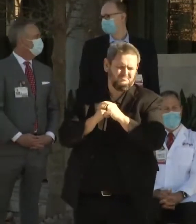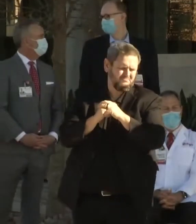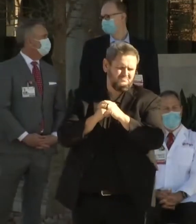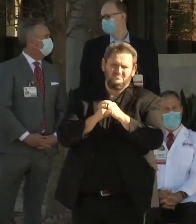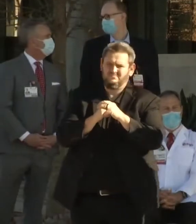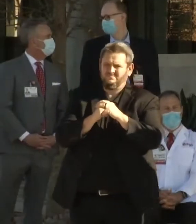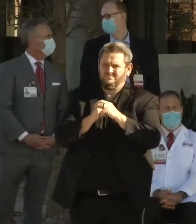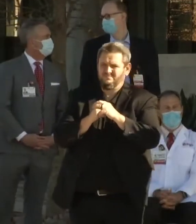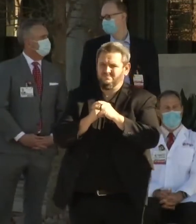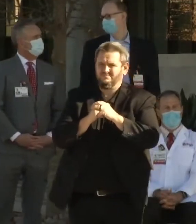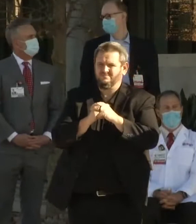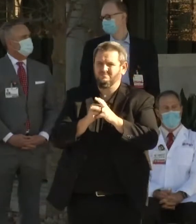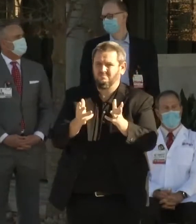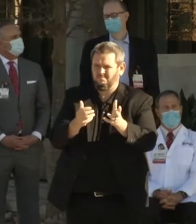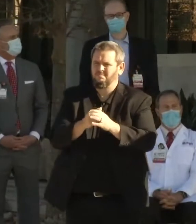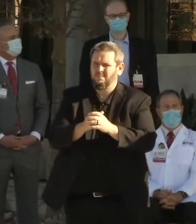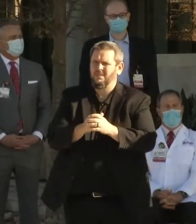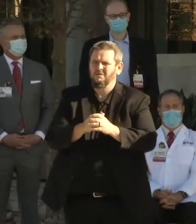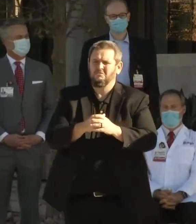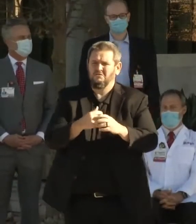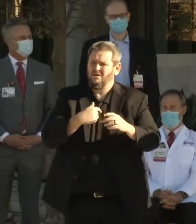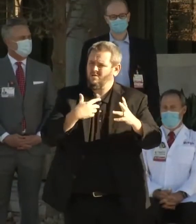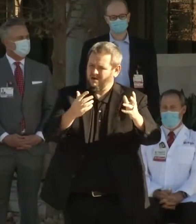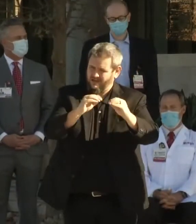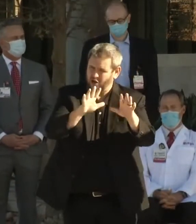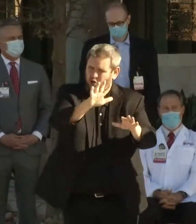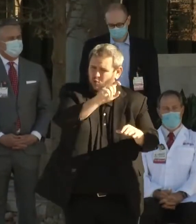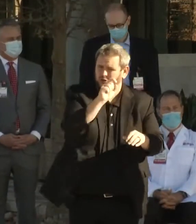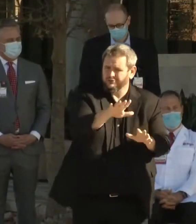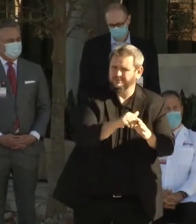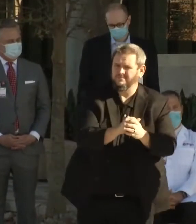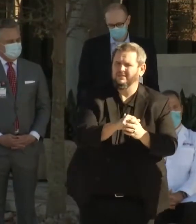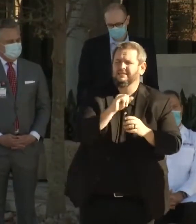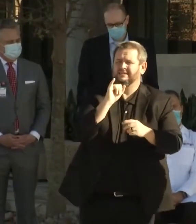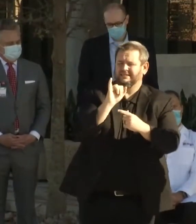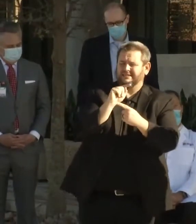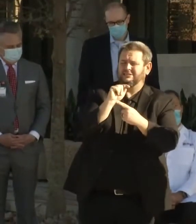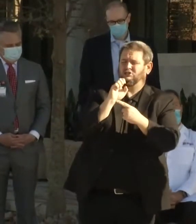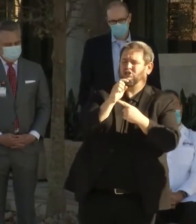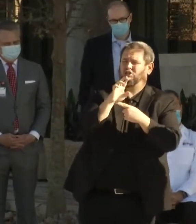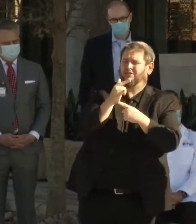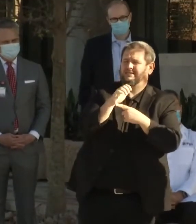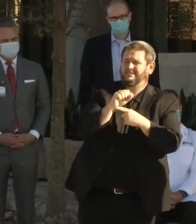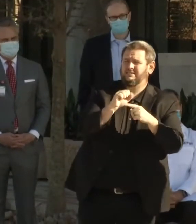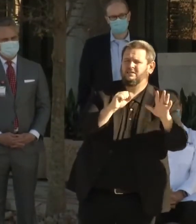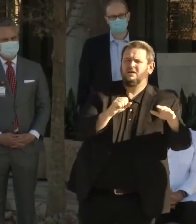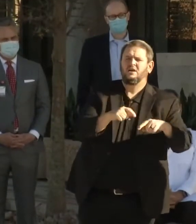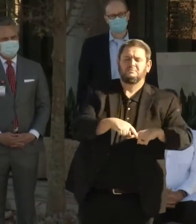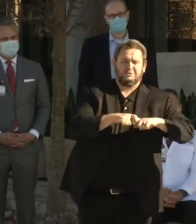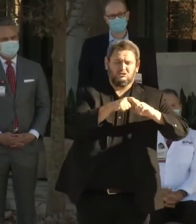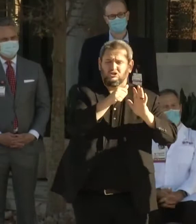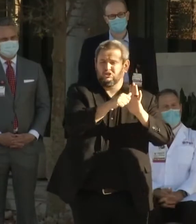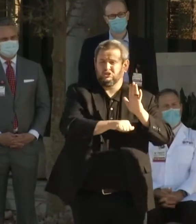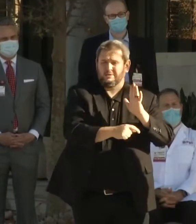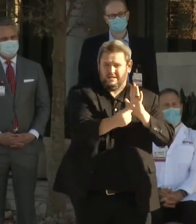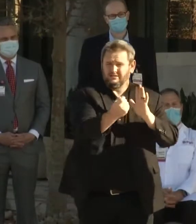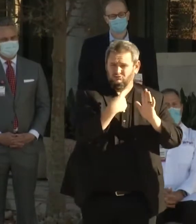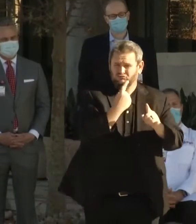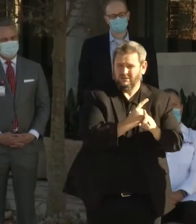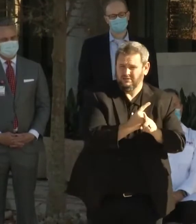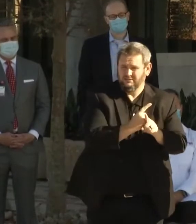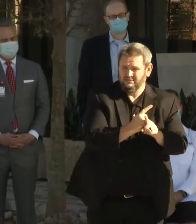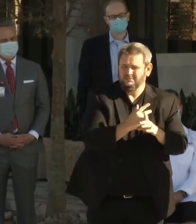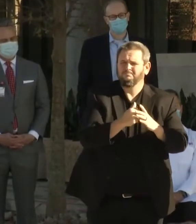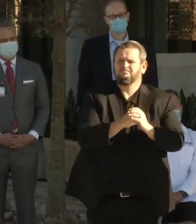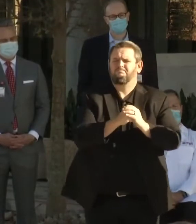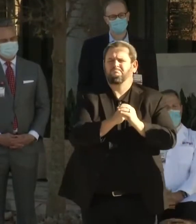So the question was whether Integris Health specifically is looking at suspending elective procedures to some extent.